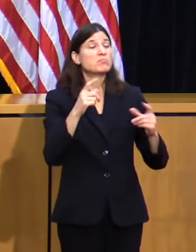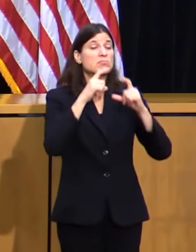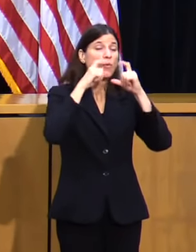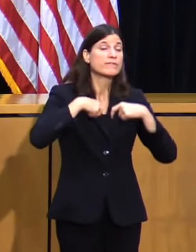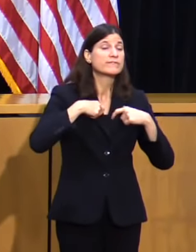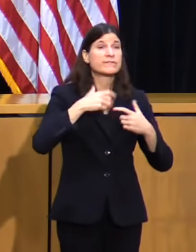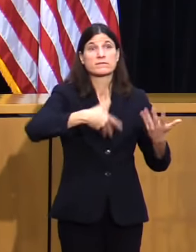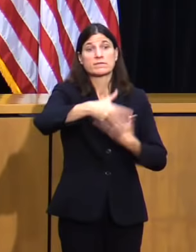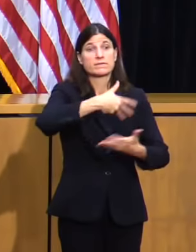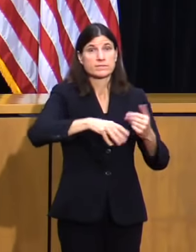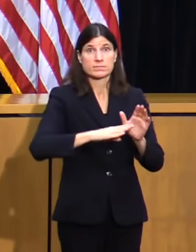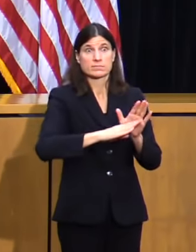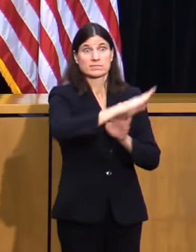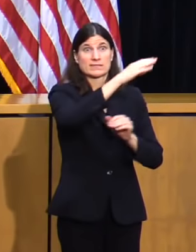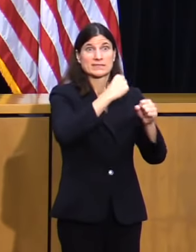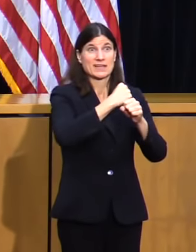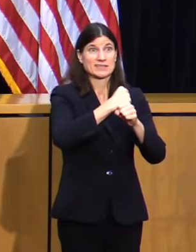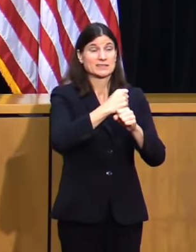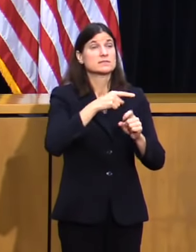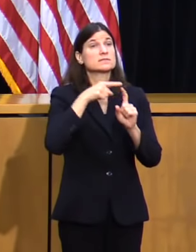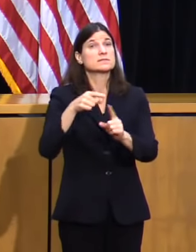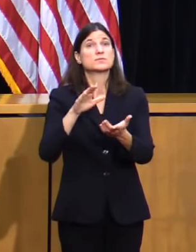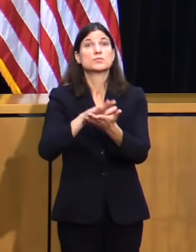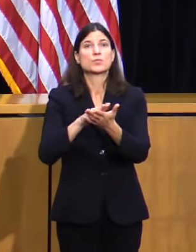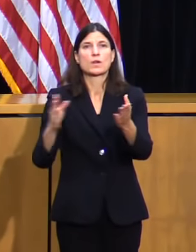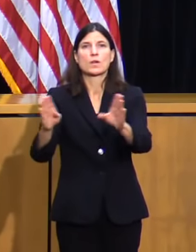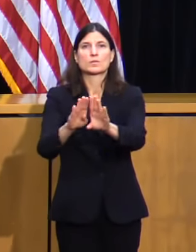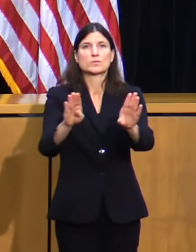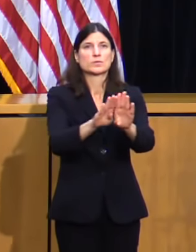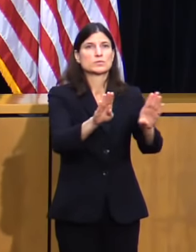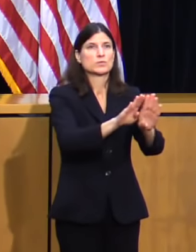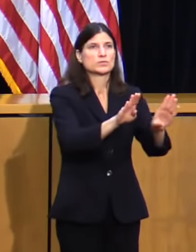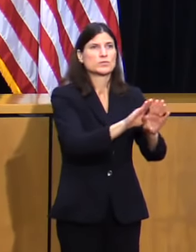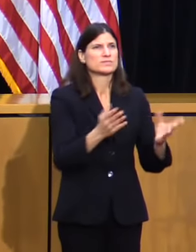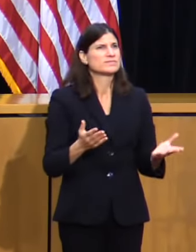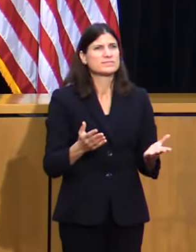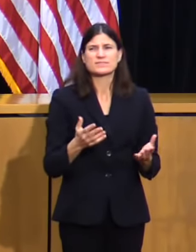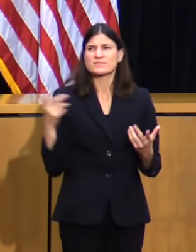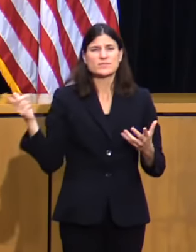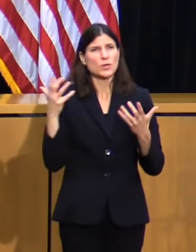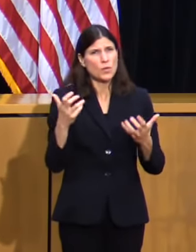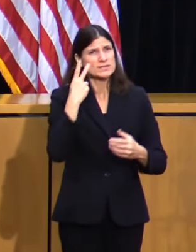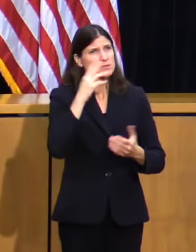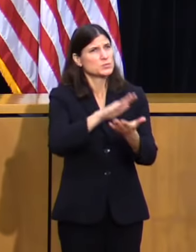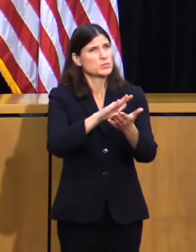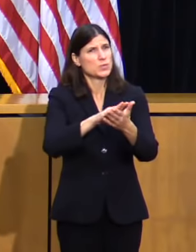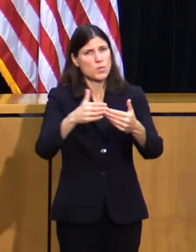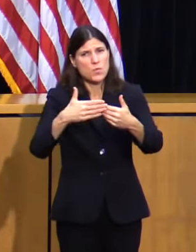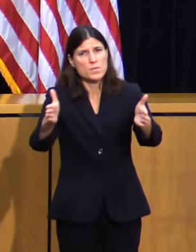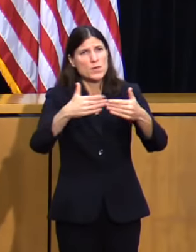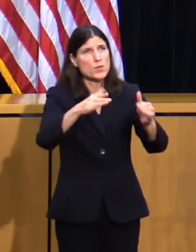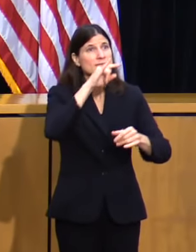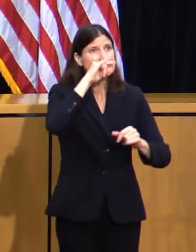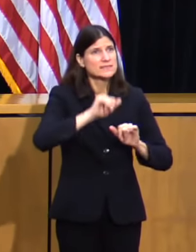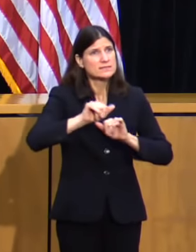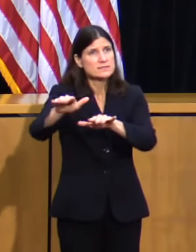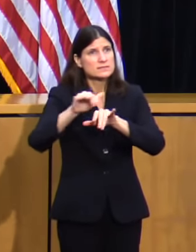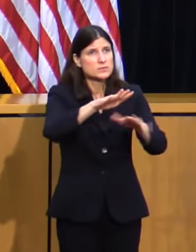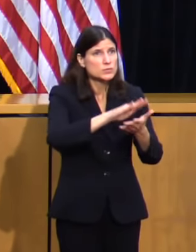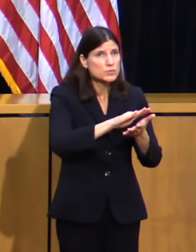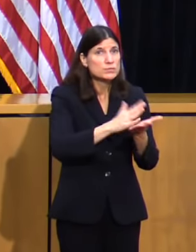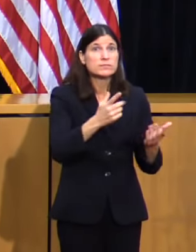Go to work. Most people at work are doing all the right things. We've done thousands and thousands of